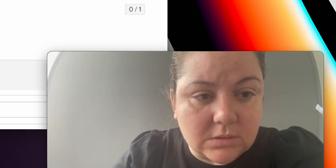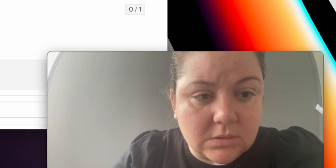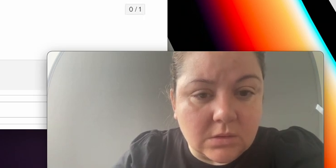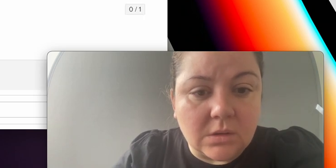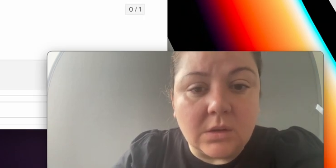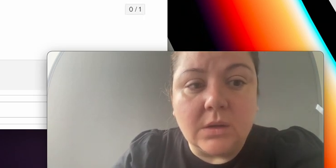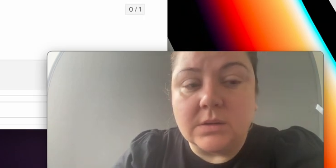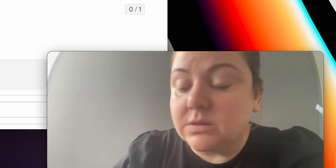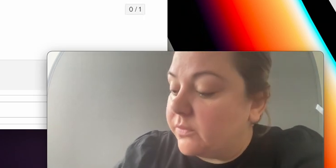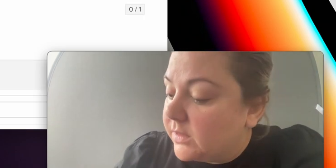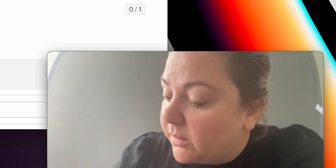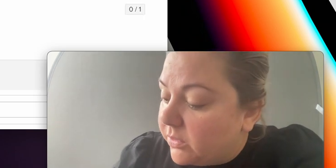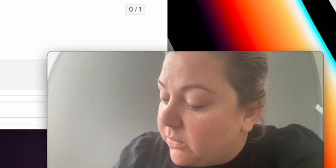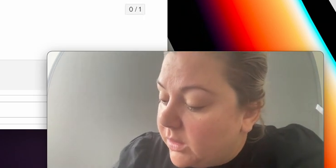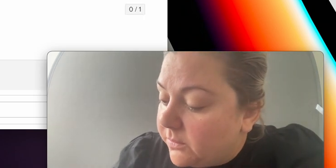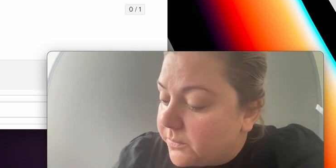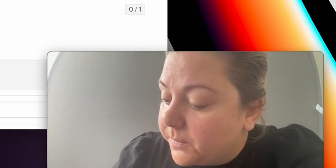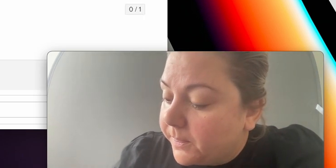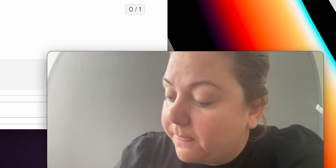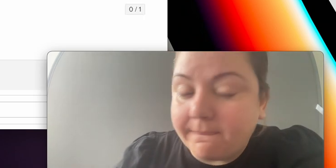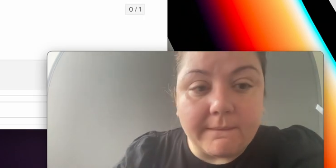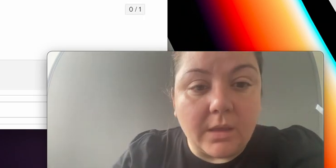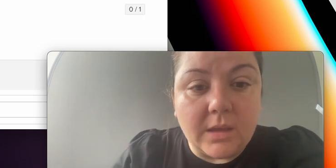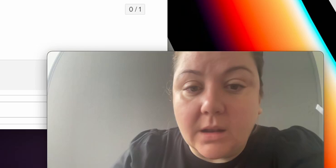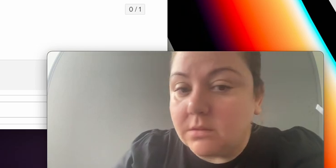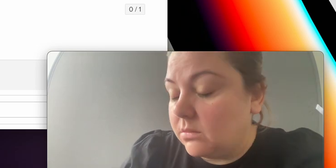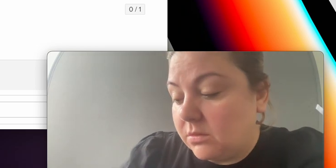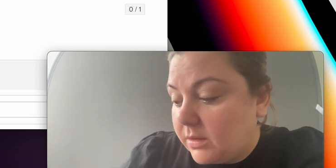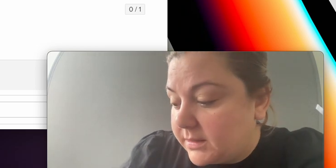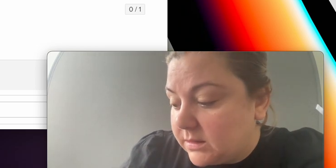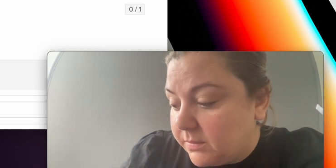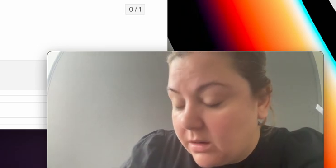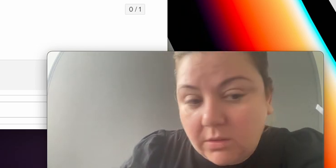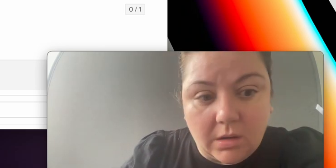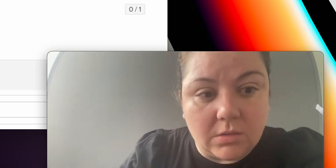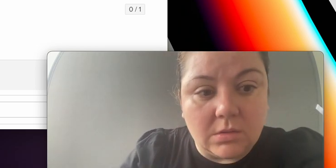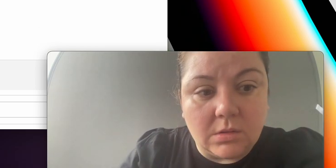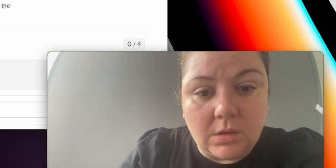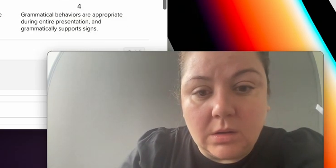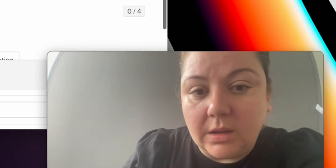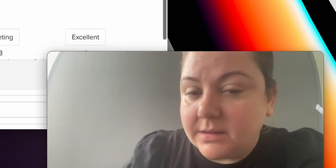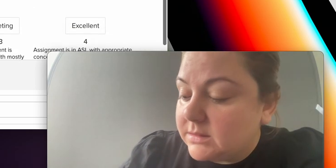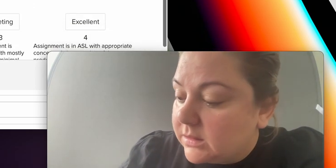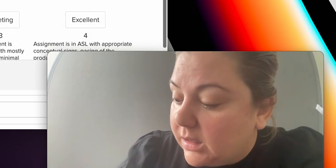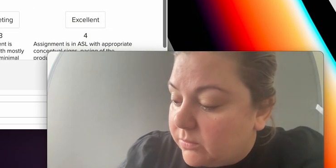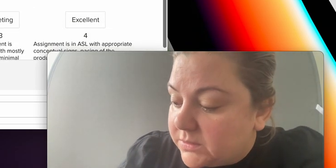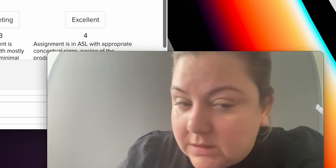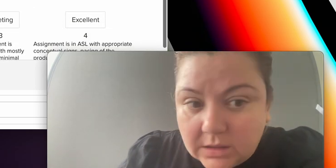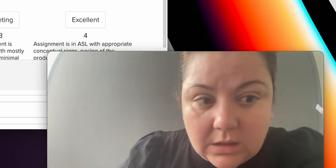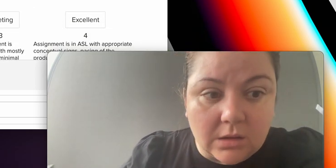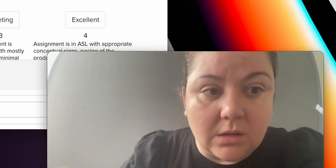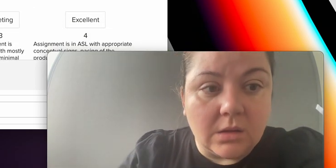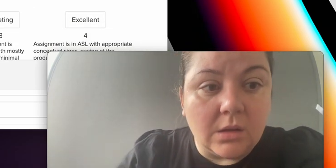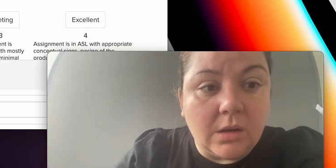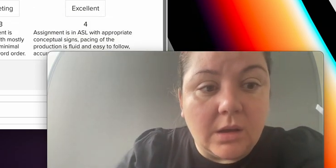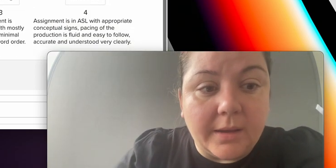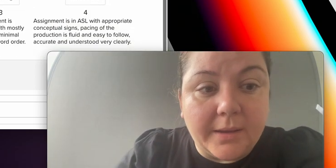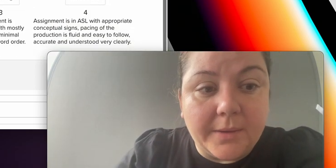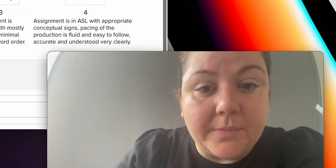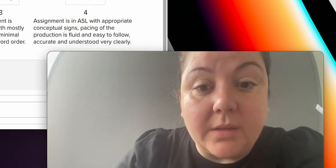rubrics. So for lab 3, again, excellent background, excellent camera setting.